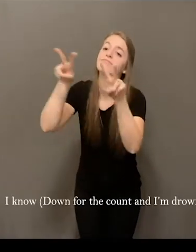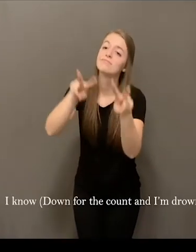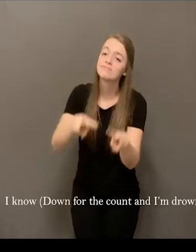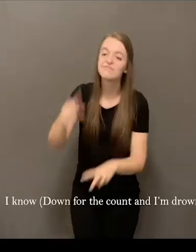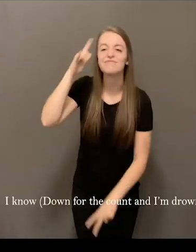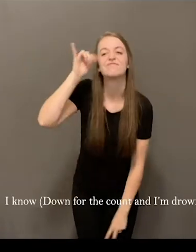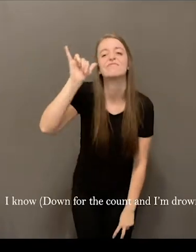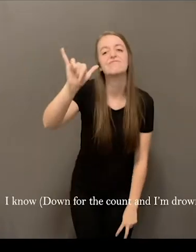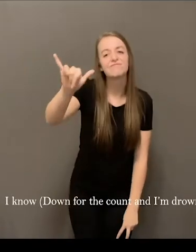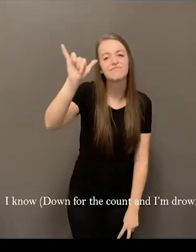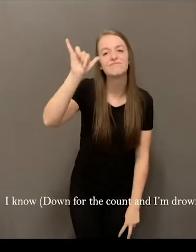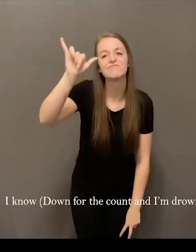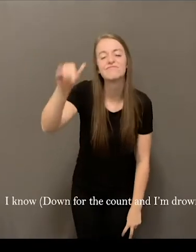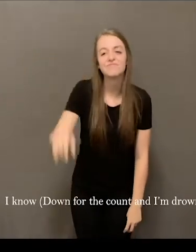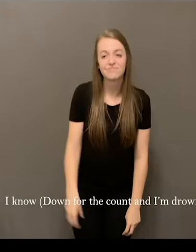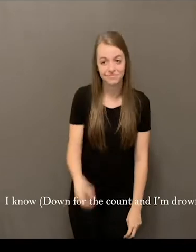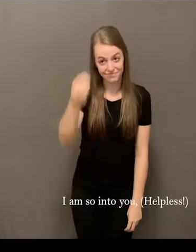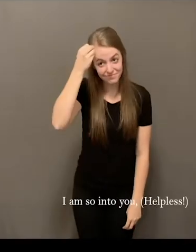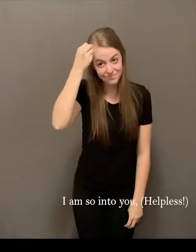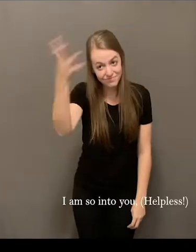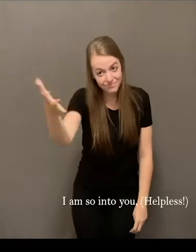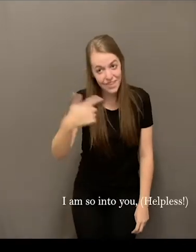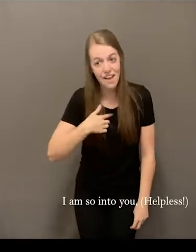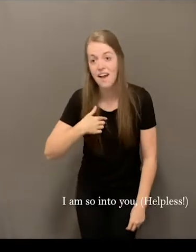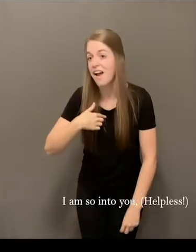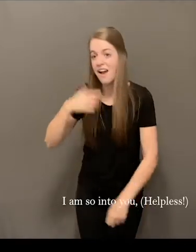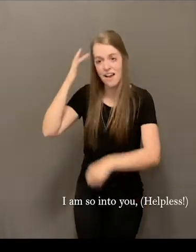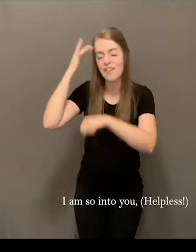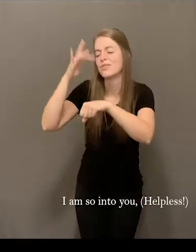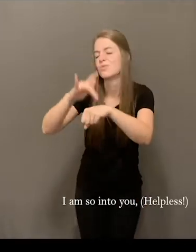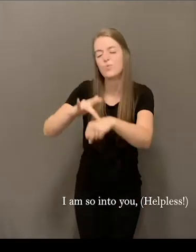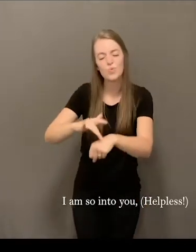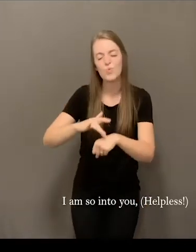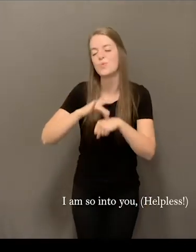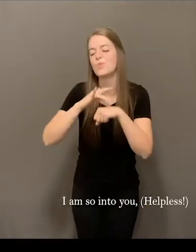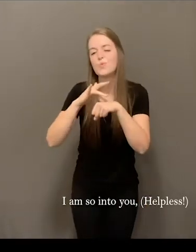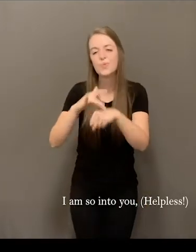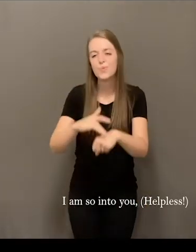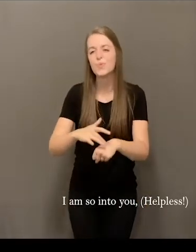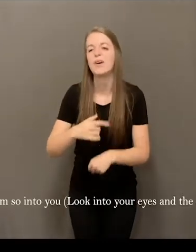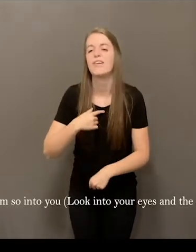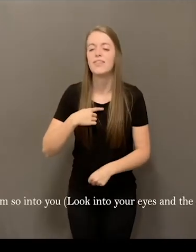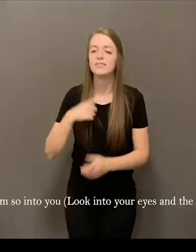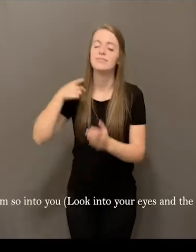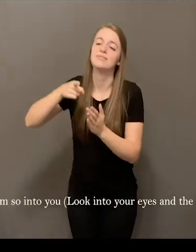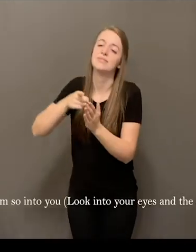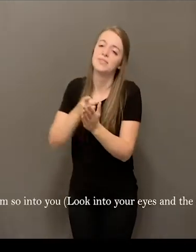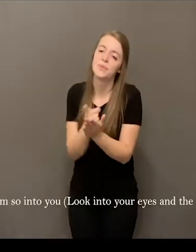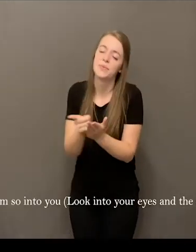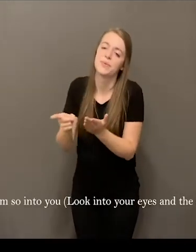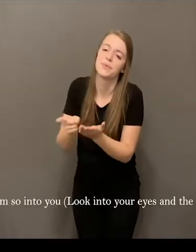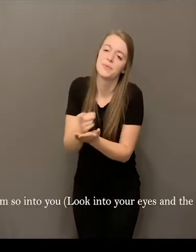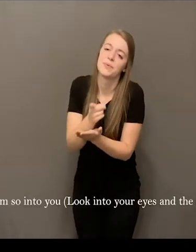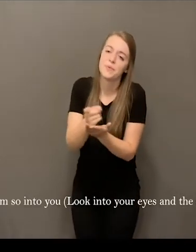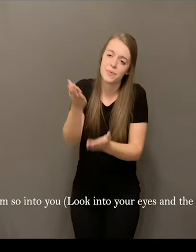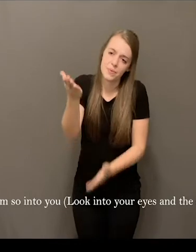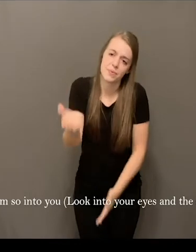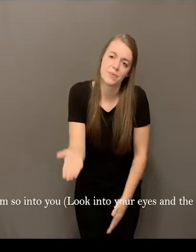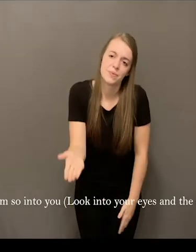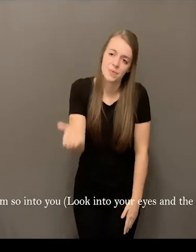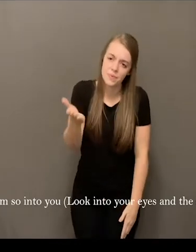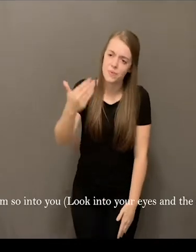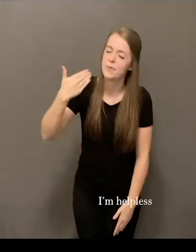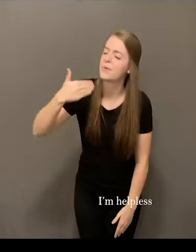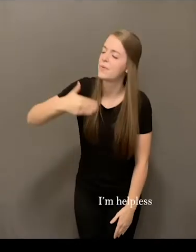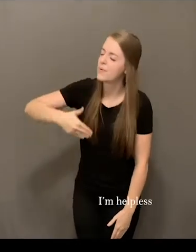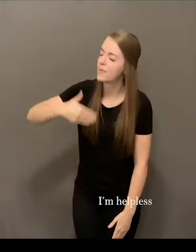Down for the count and I'm drowning and I'm helpless. I'm so into you. Look into your eyes, I'm so into